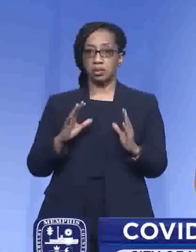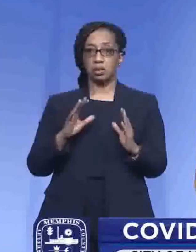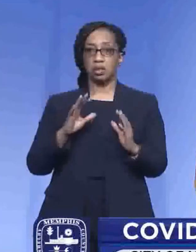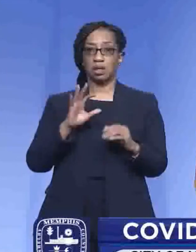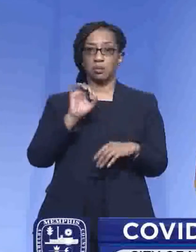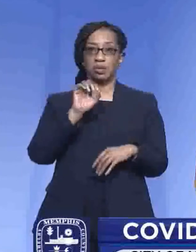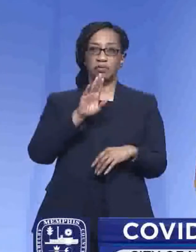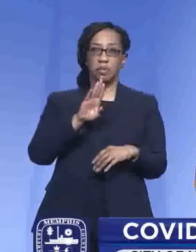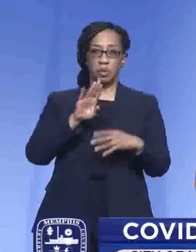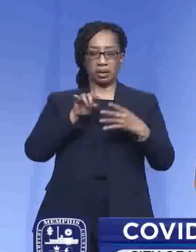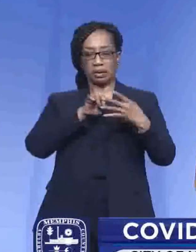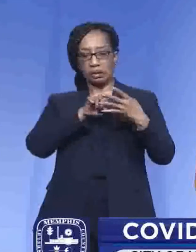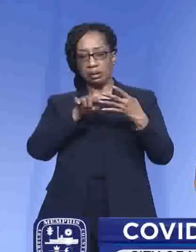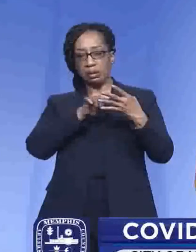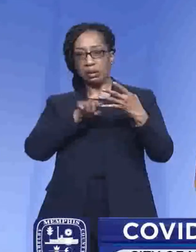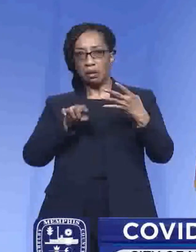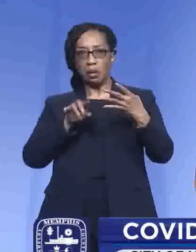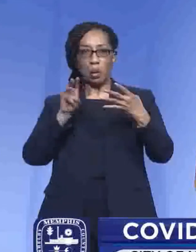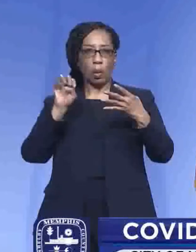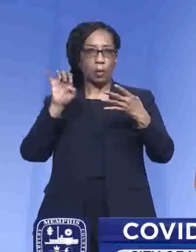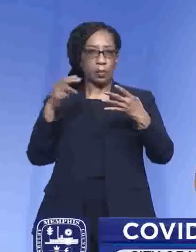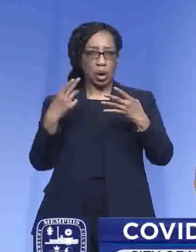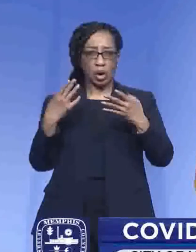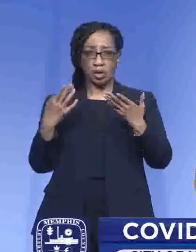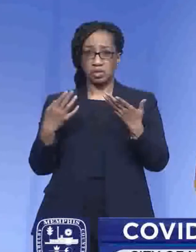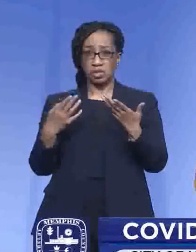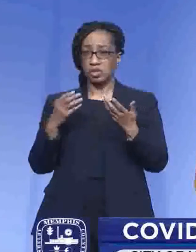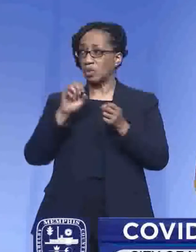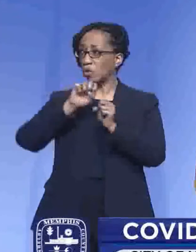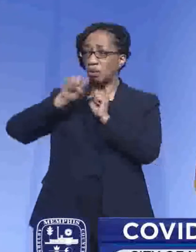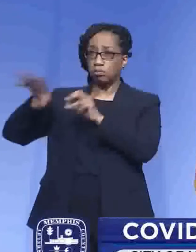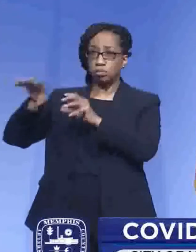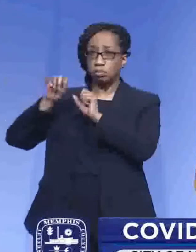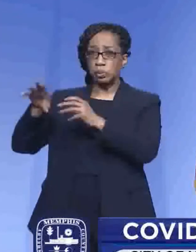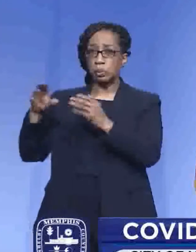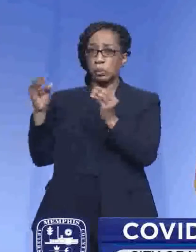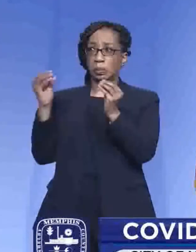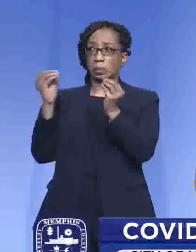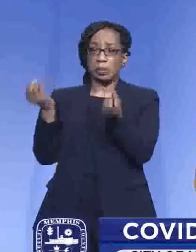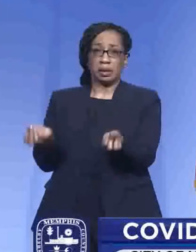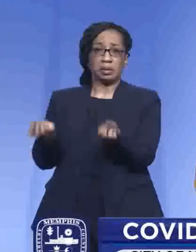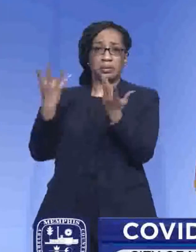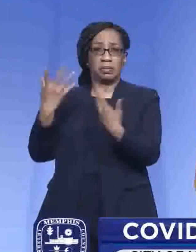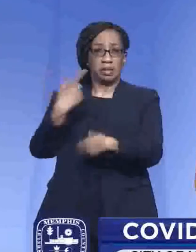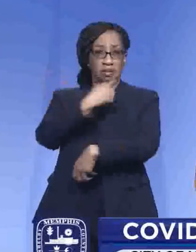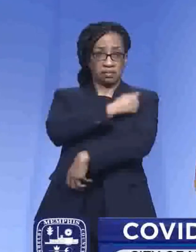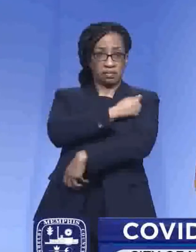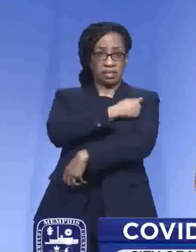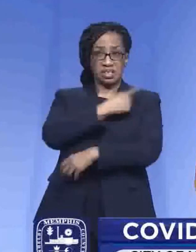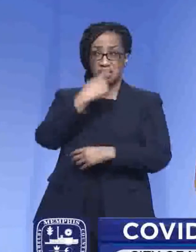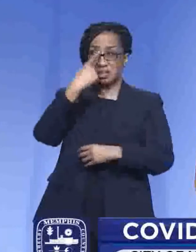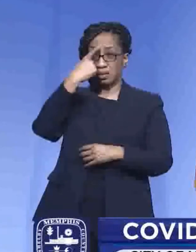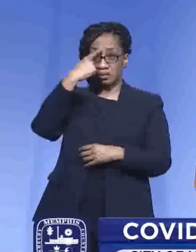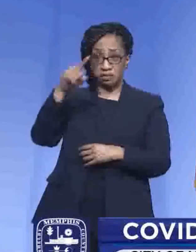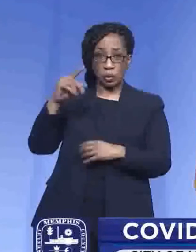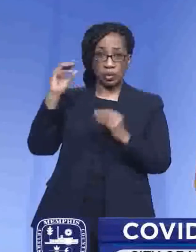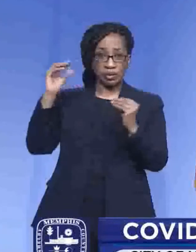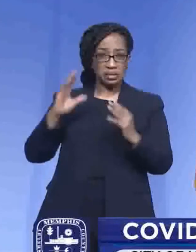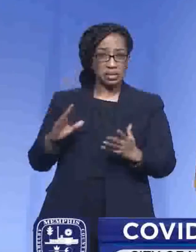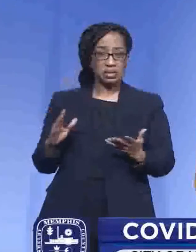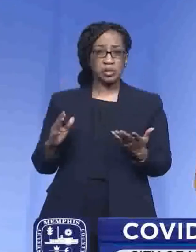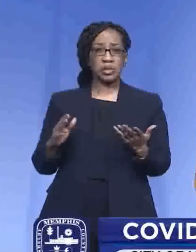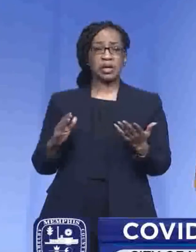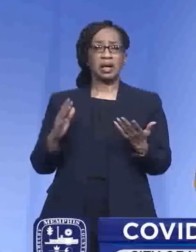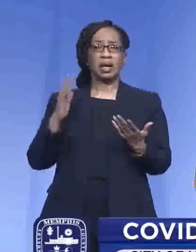March. So is that the stockpiling that they're talking about? And why, the stockpiling that Mayor Harris referenced yesterday,